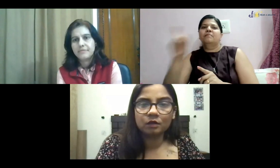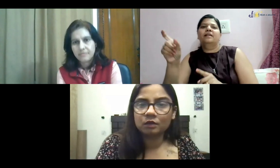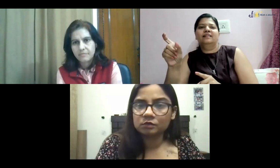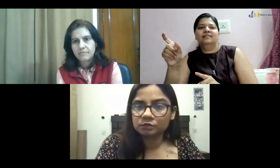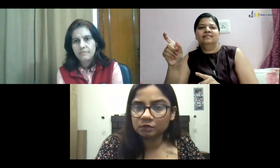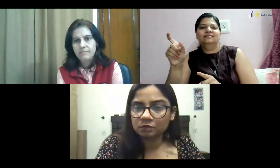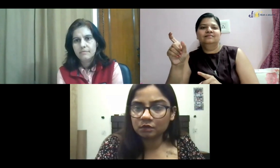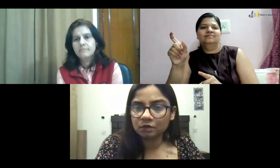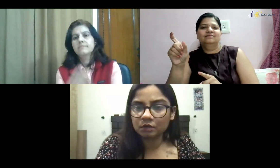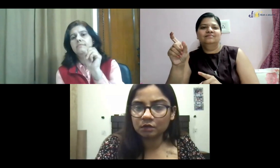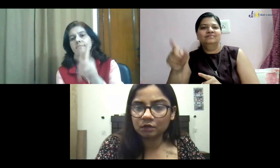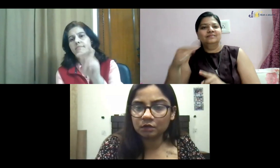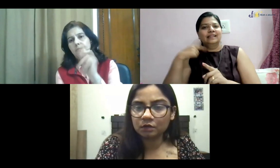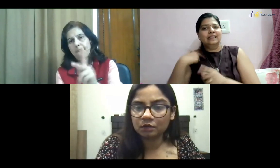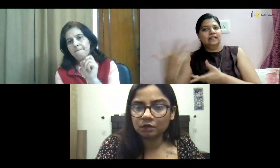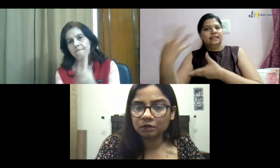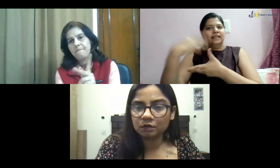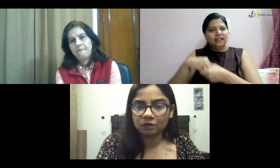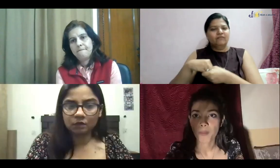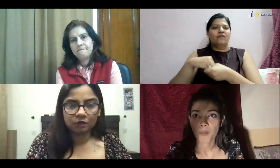complain to the CCPD